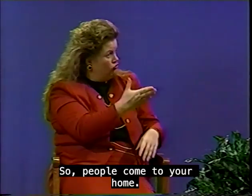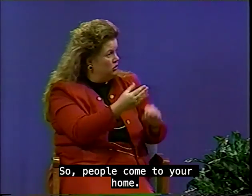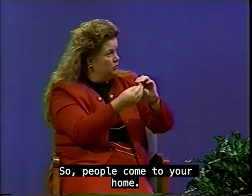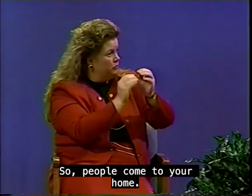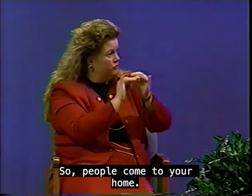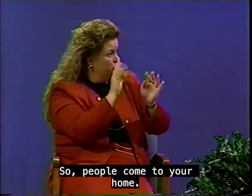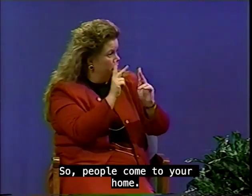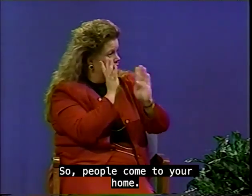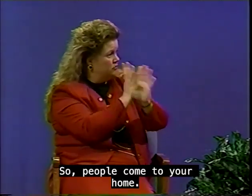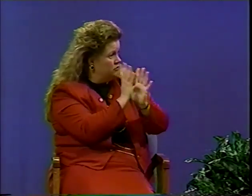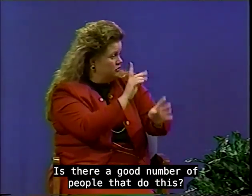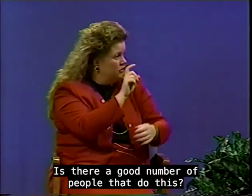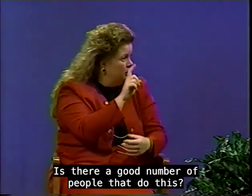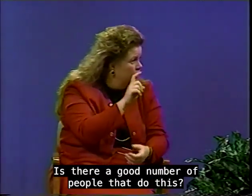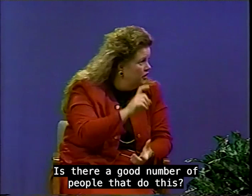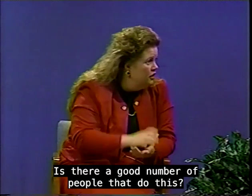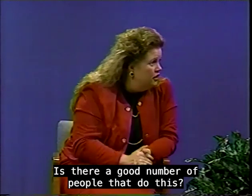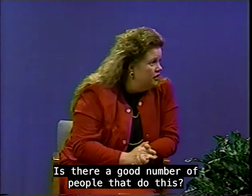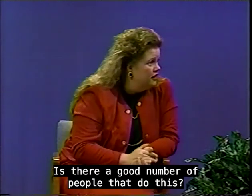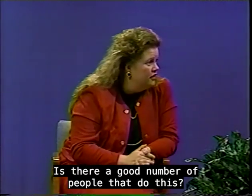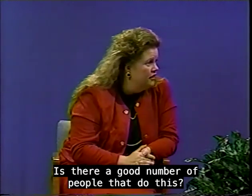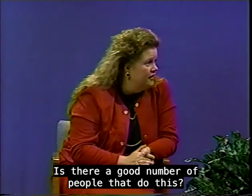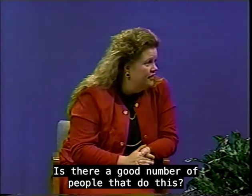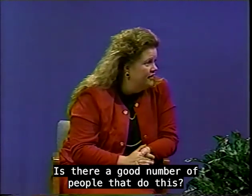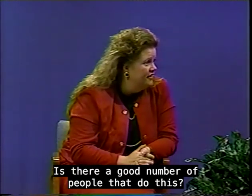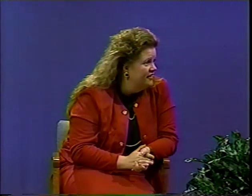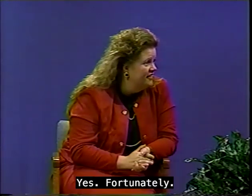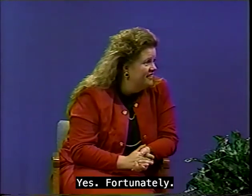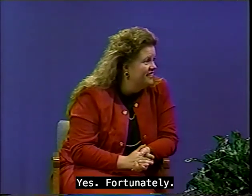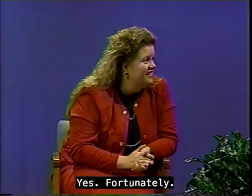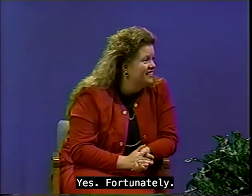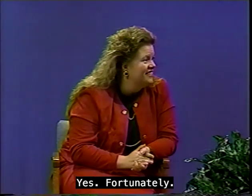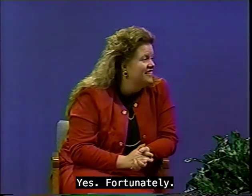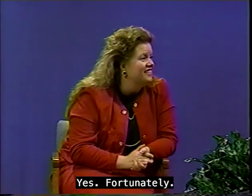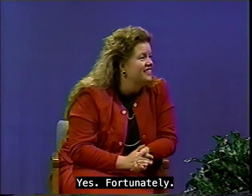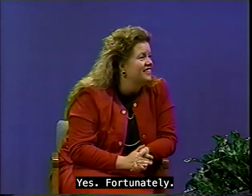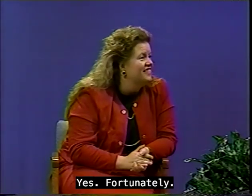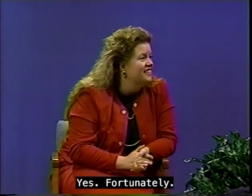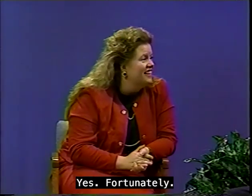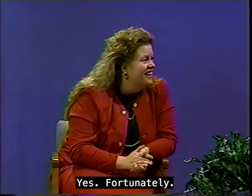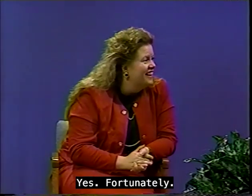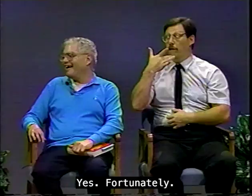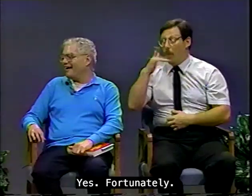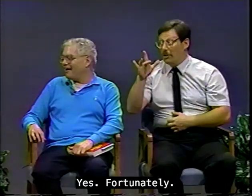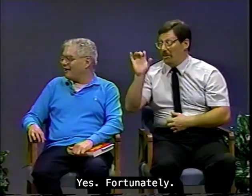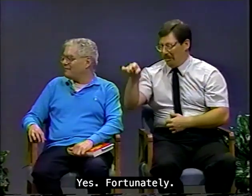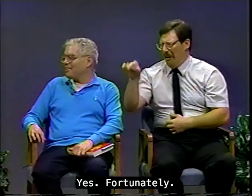So people come to your home. Is there a good number of people that do this? Yes, fortunately.